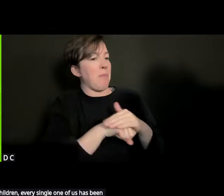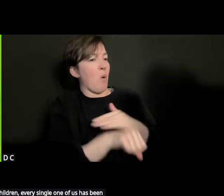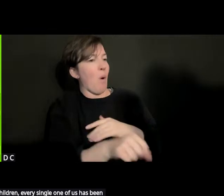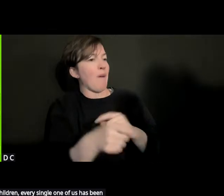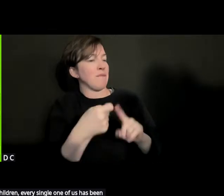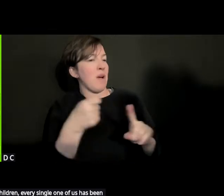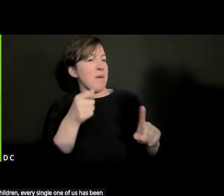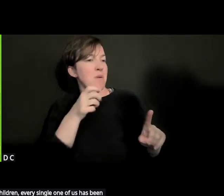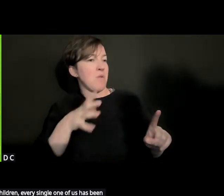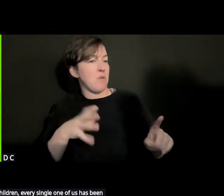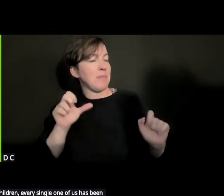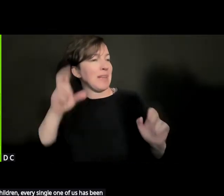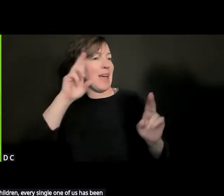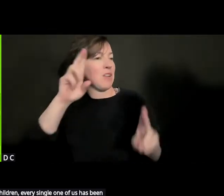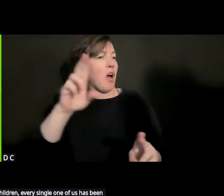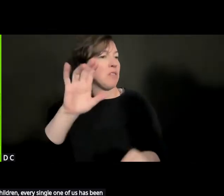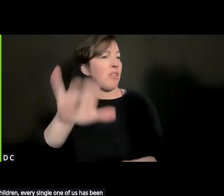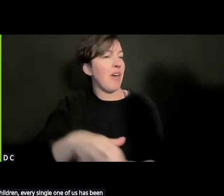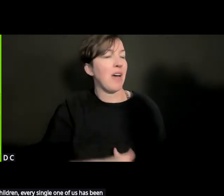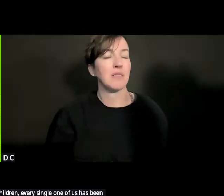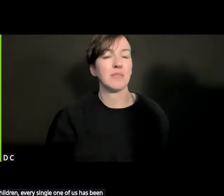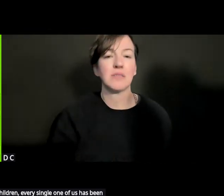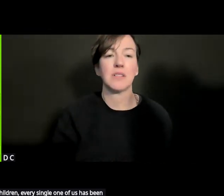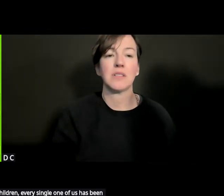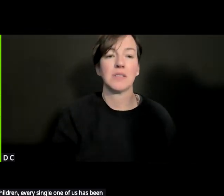woman, and we can honor that.